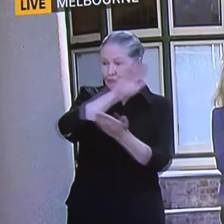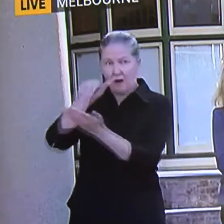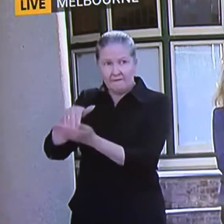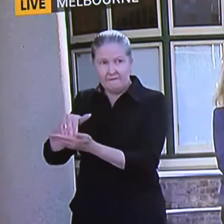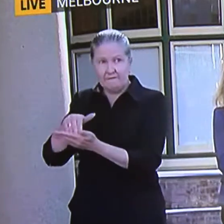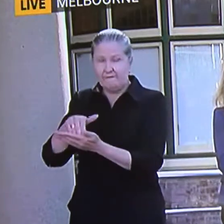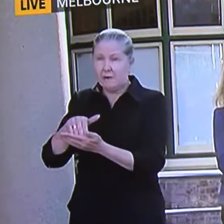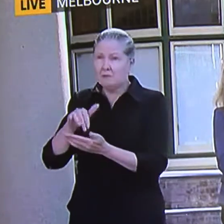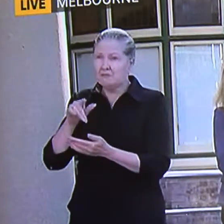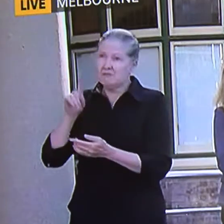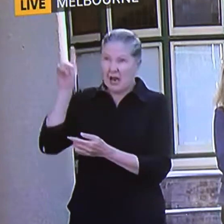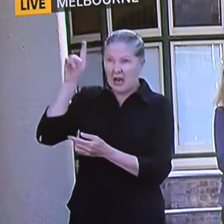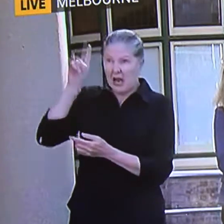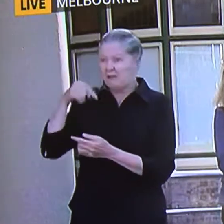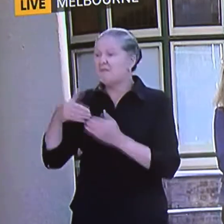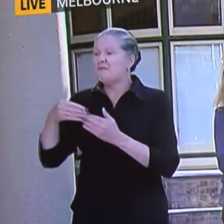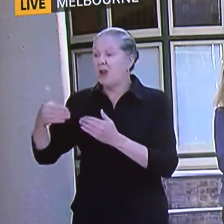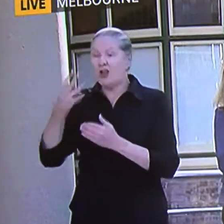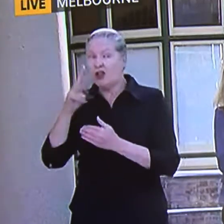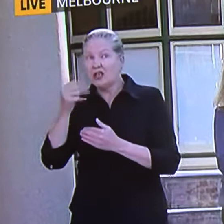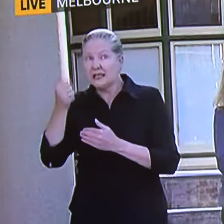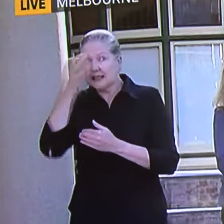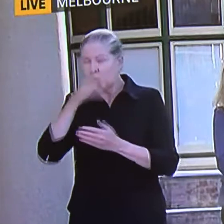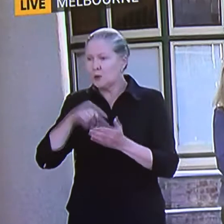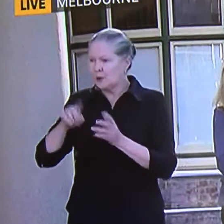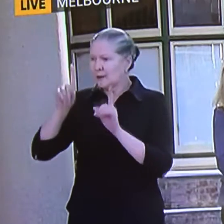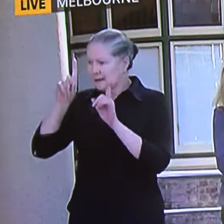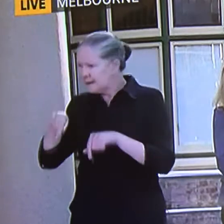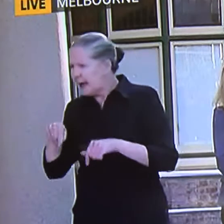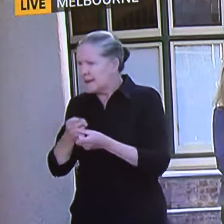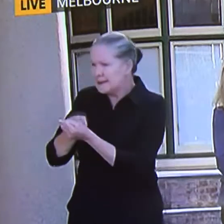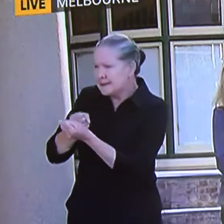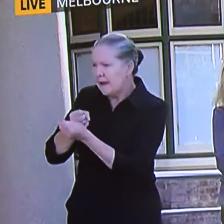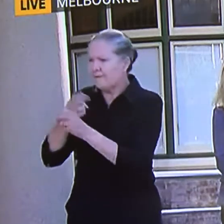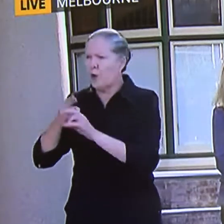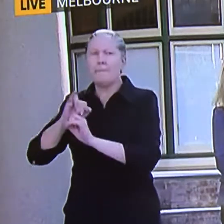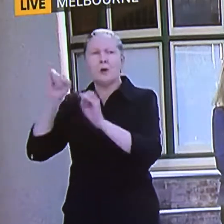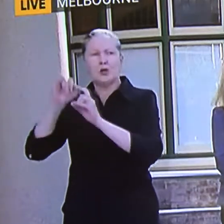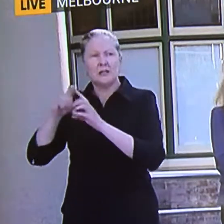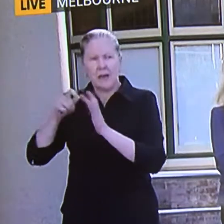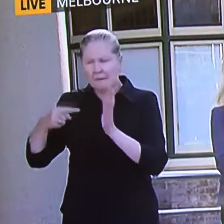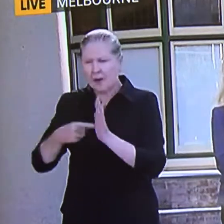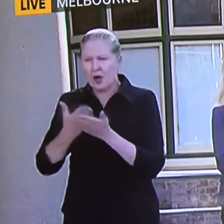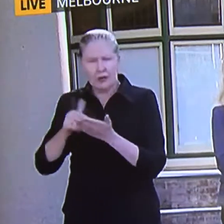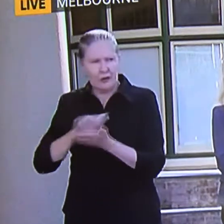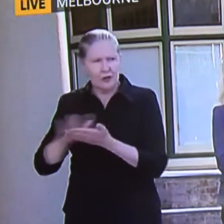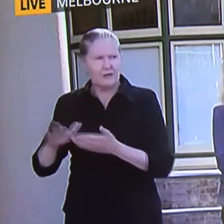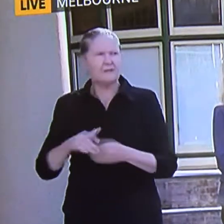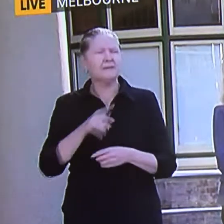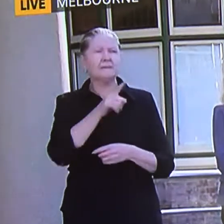course of the next 36 hours to commence emergency department support services on Wednesday.